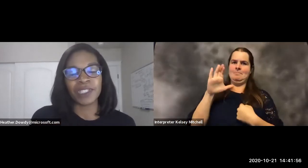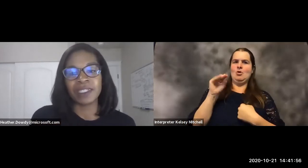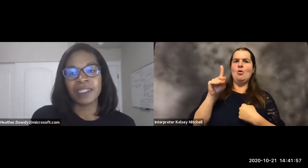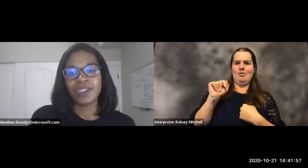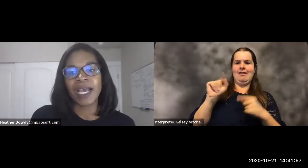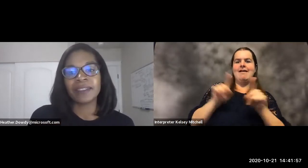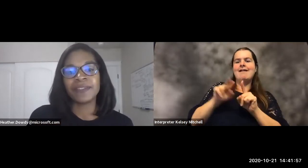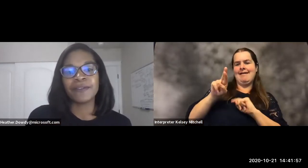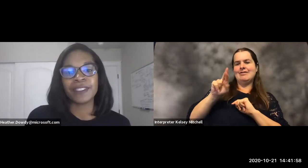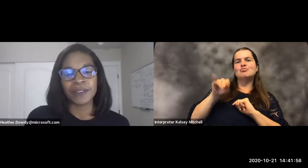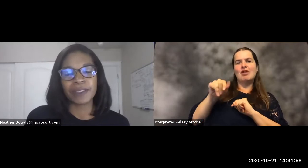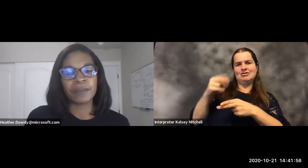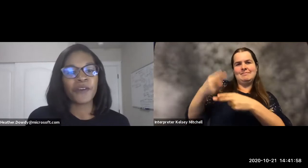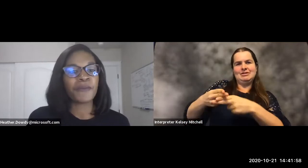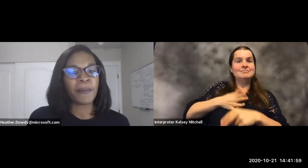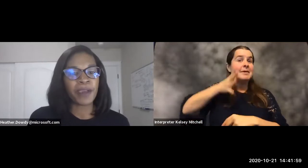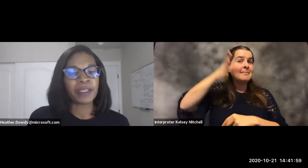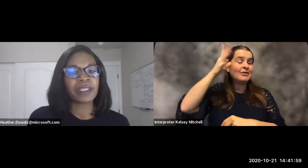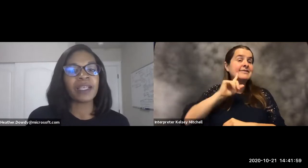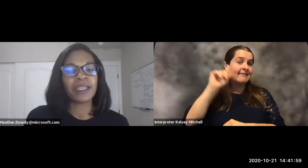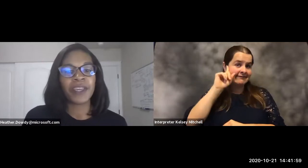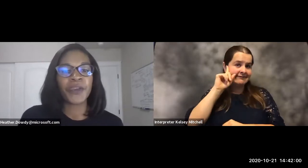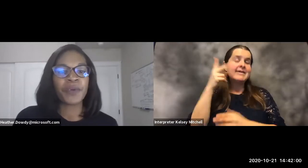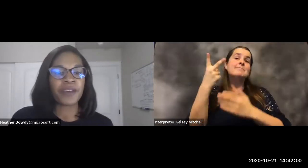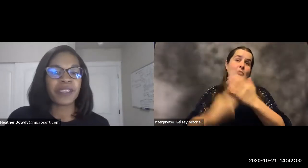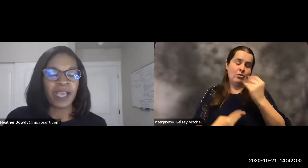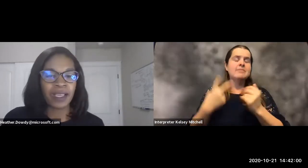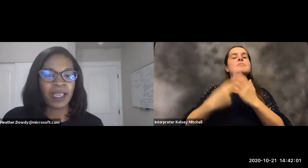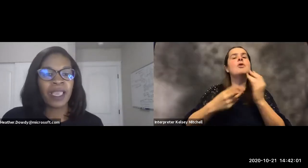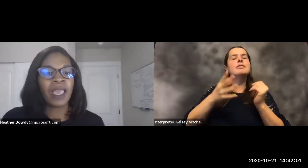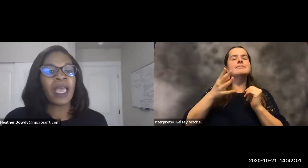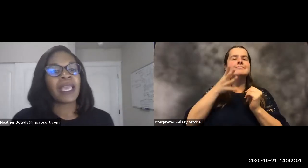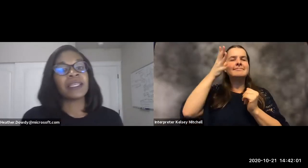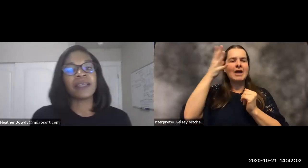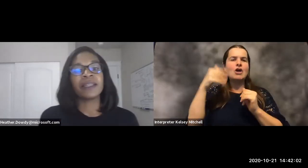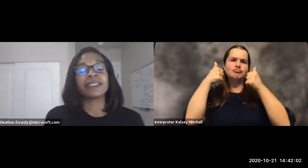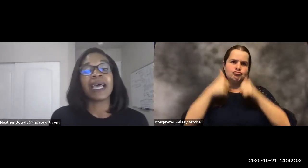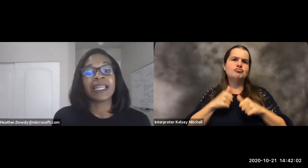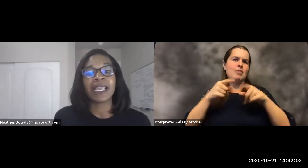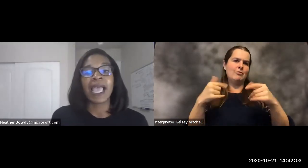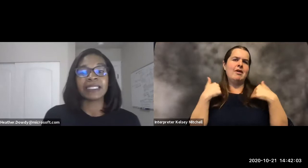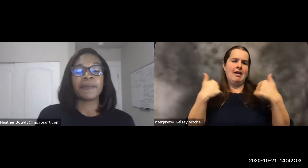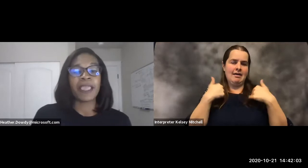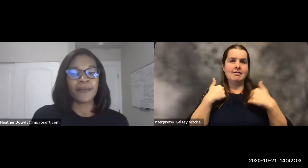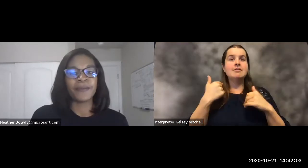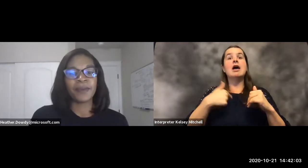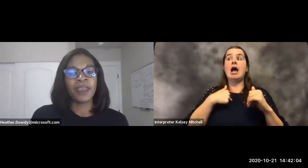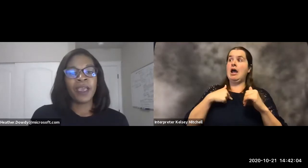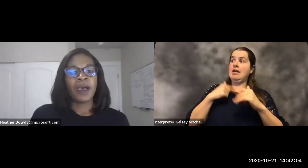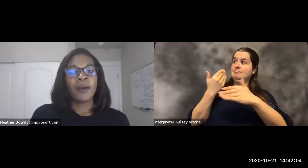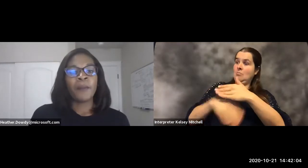Raja mentioned, child of deaf adults. Both of my parents lost their hearing when they were young, and I started signing as a